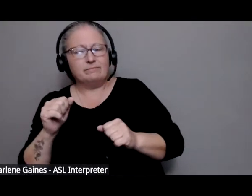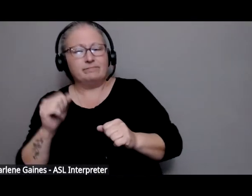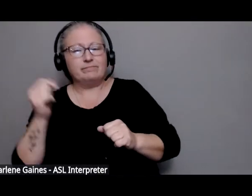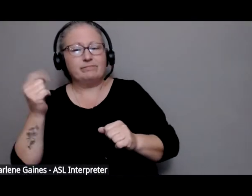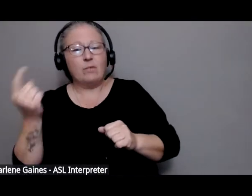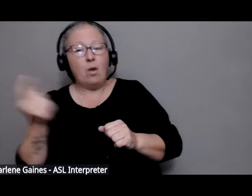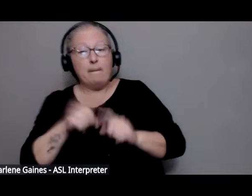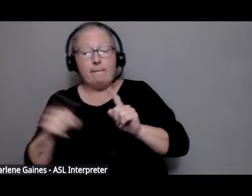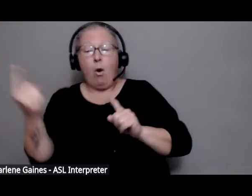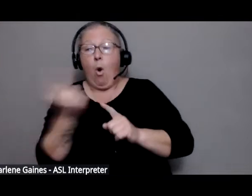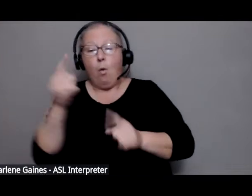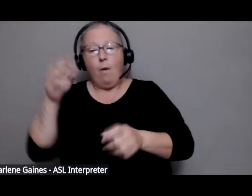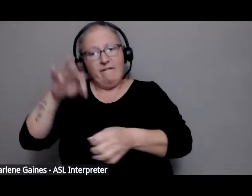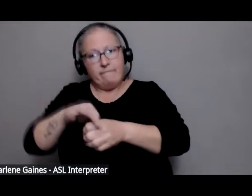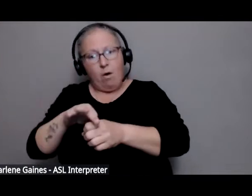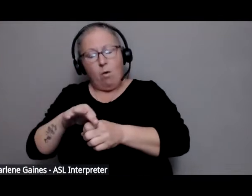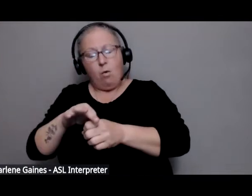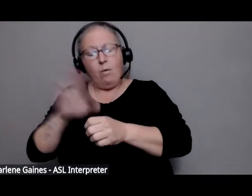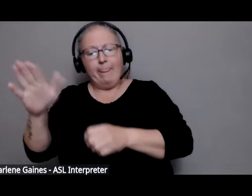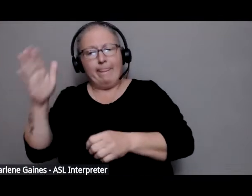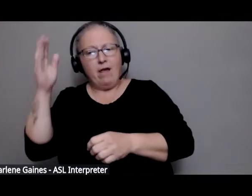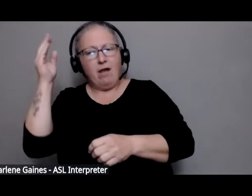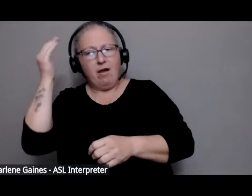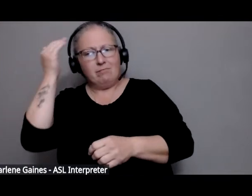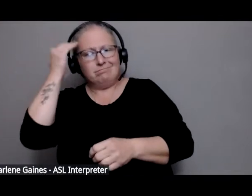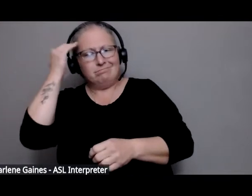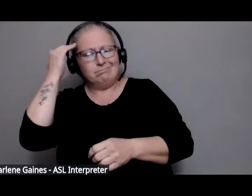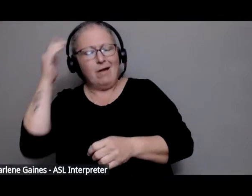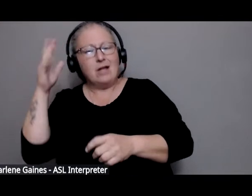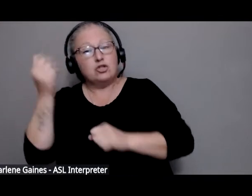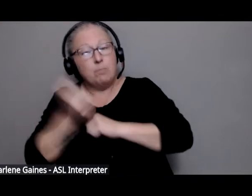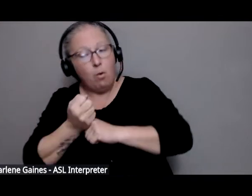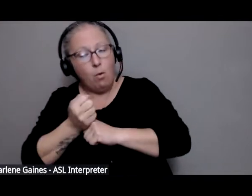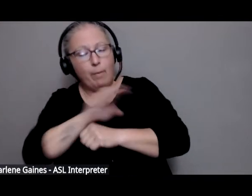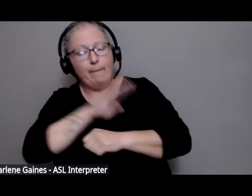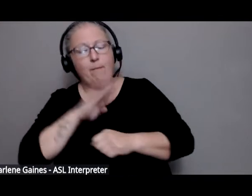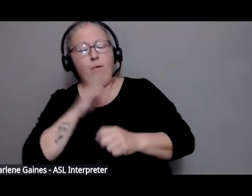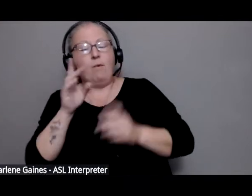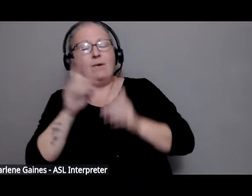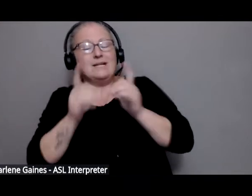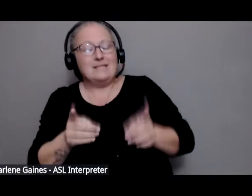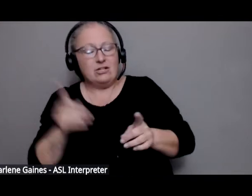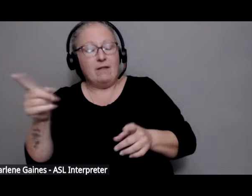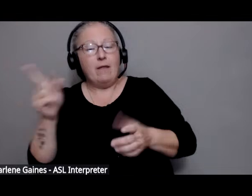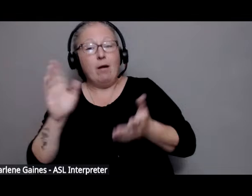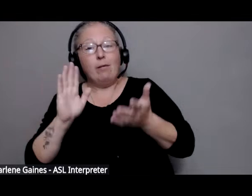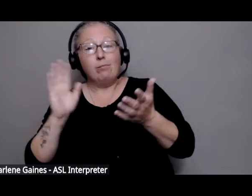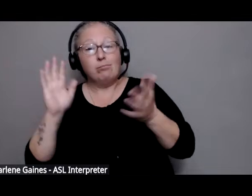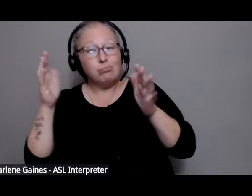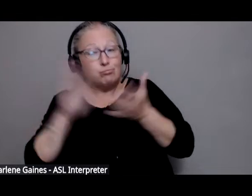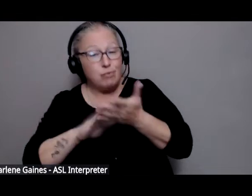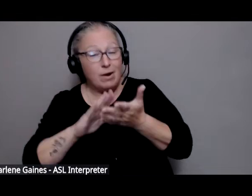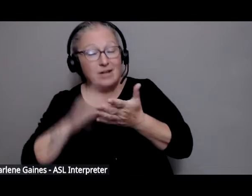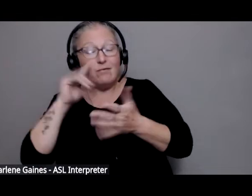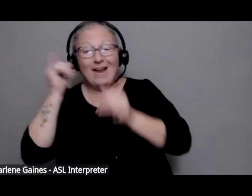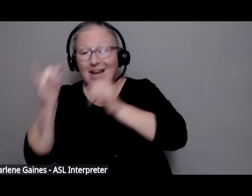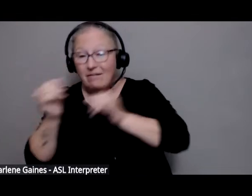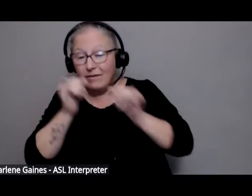but they always voted their conscience and they always supported the board decision. They were praised for many individual